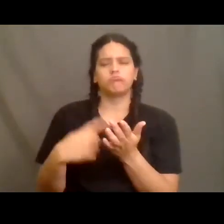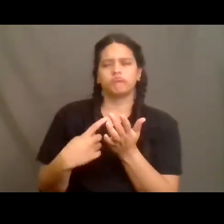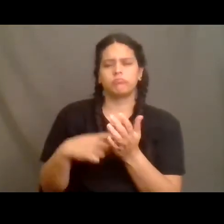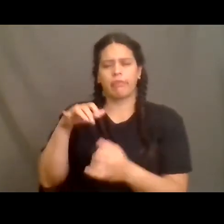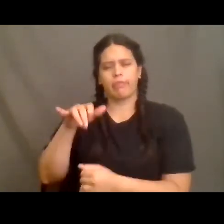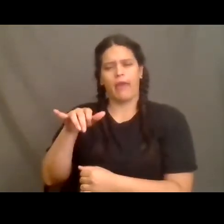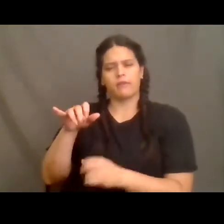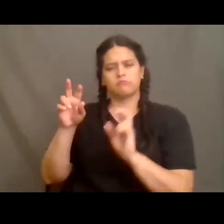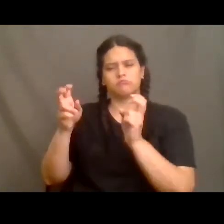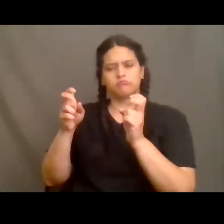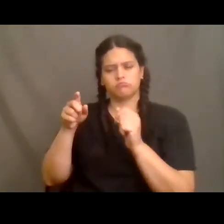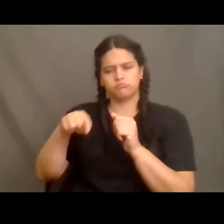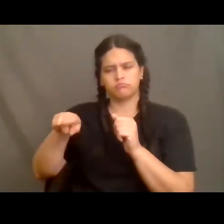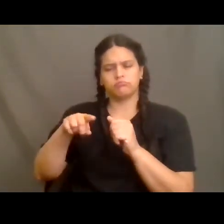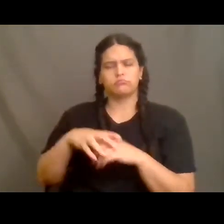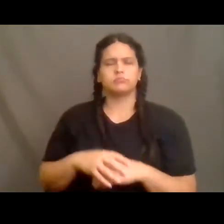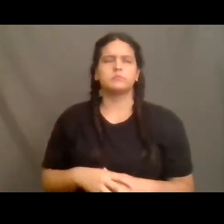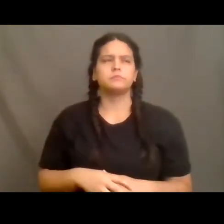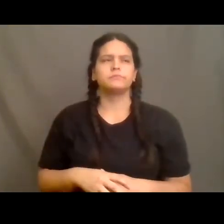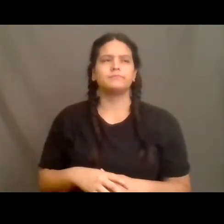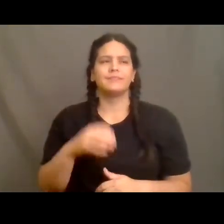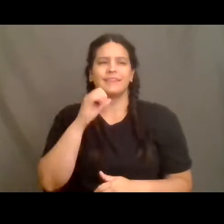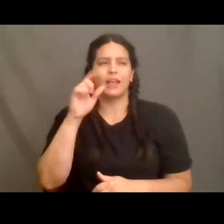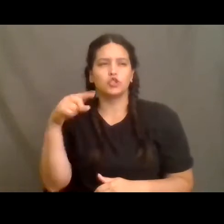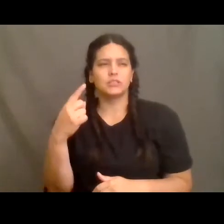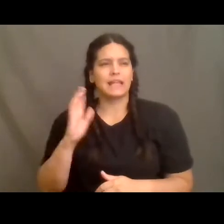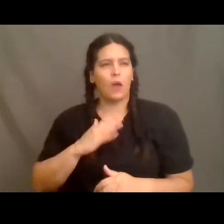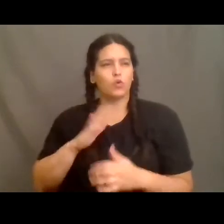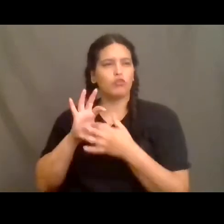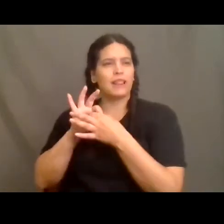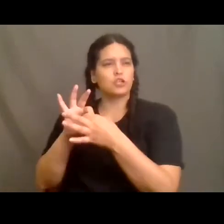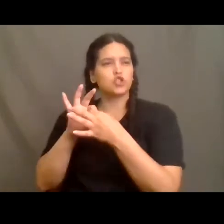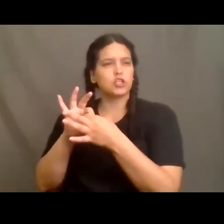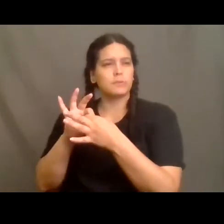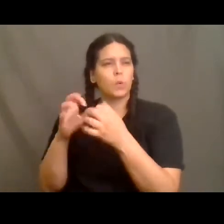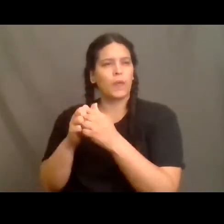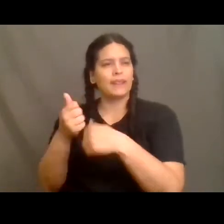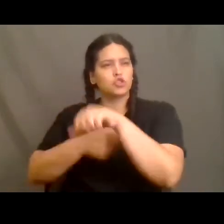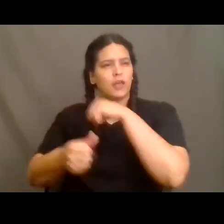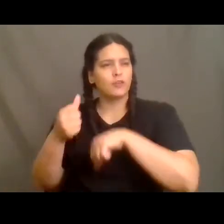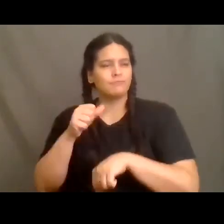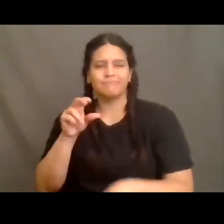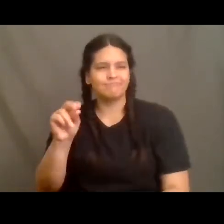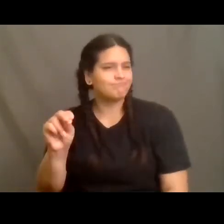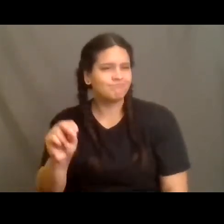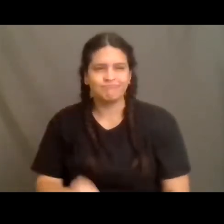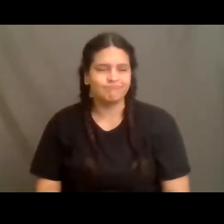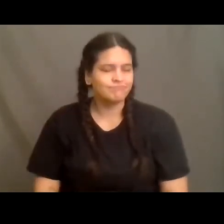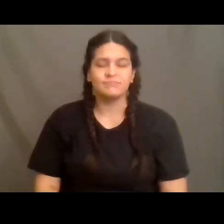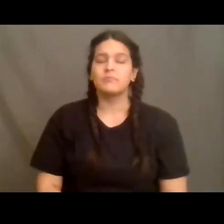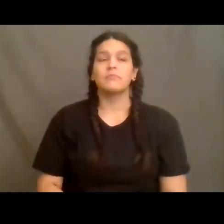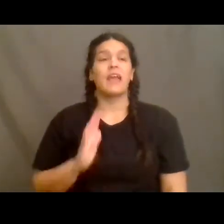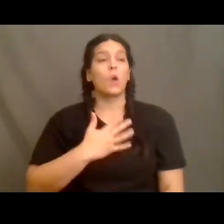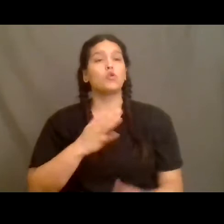I think it's not only just our relationship to one another. It's our